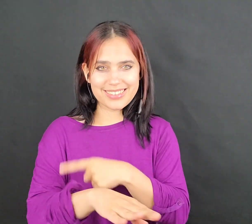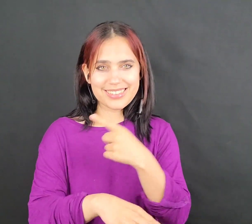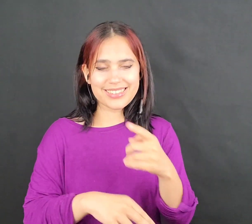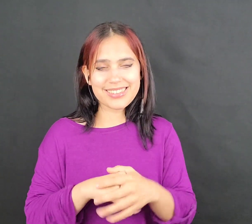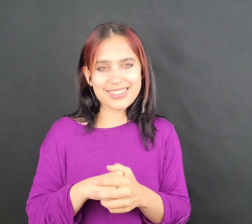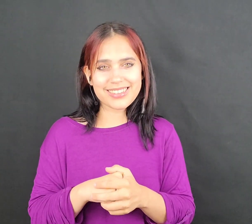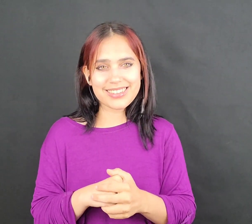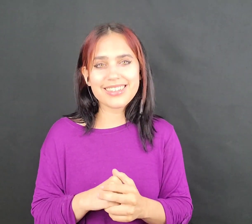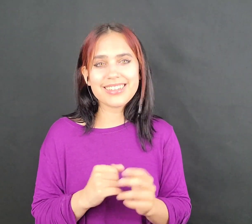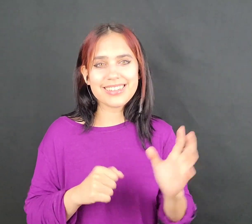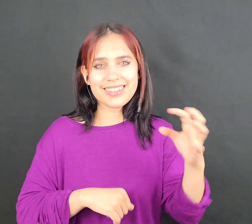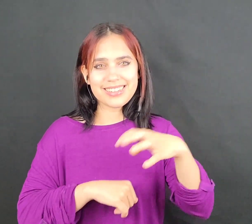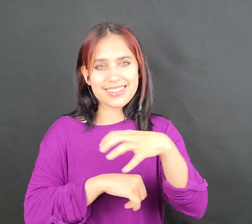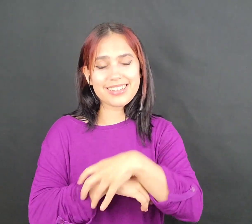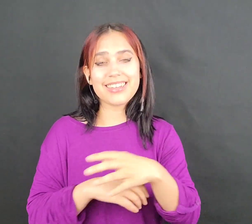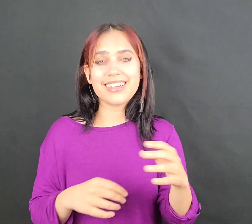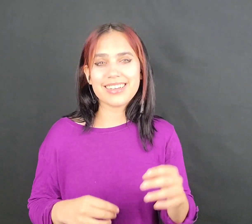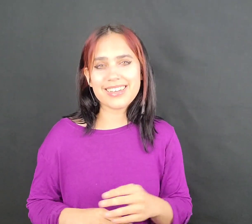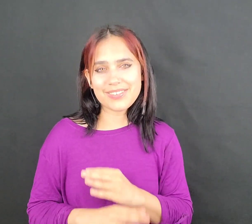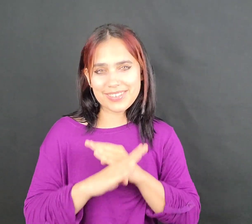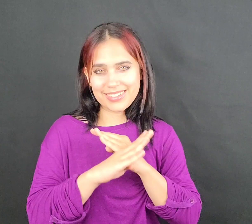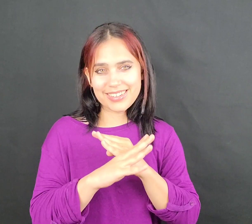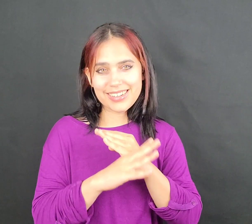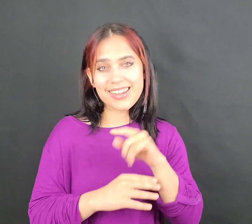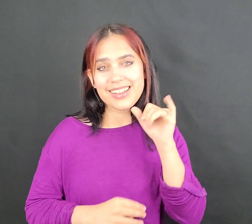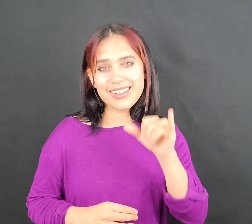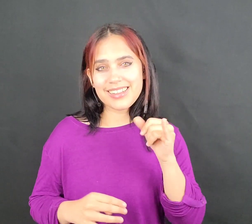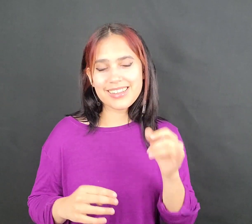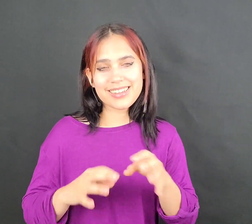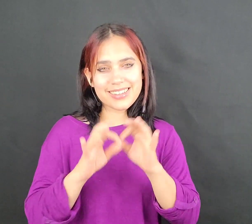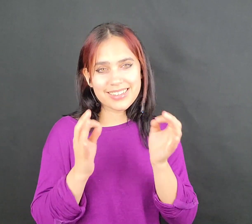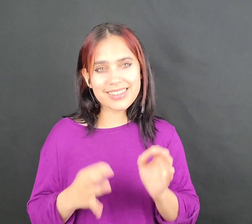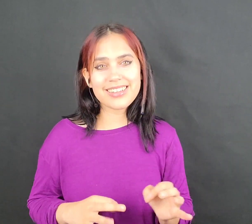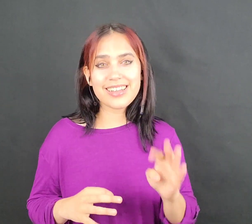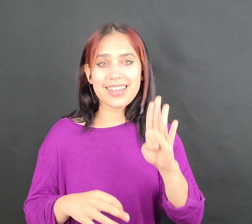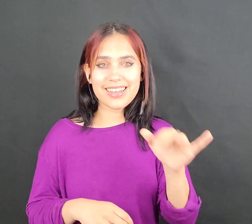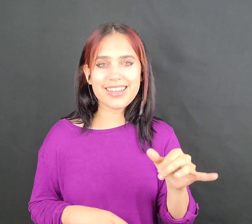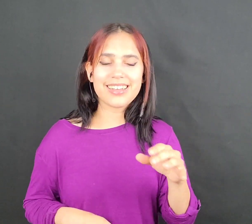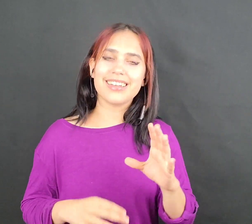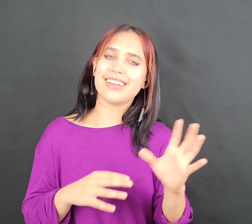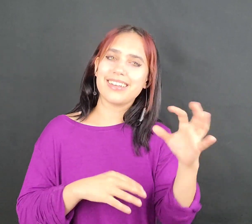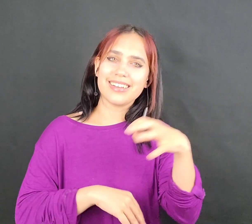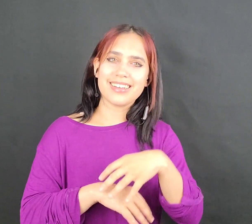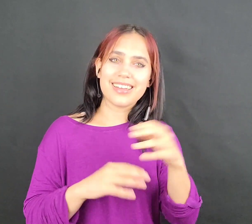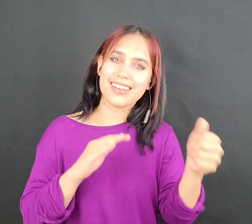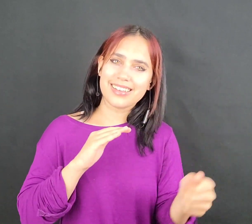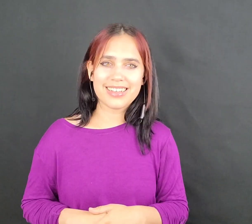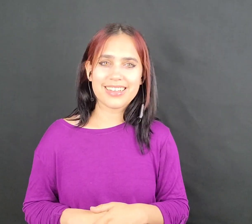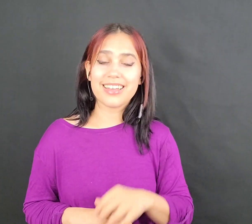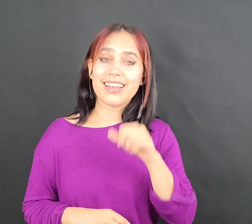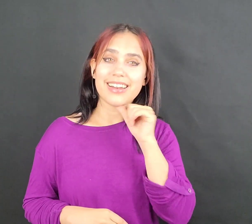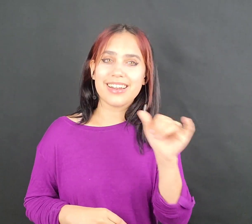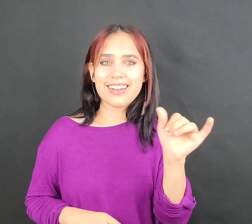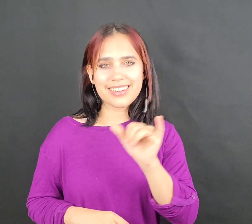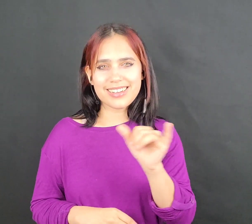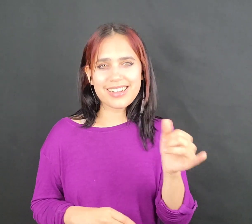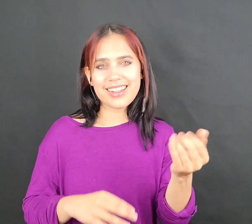evaporates. Limestone is the chief form of calcium carbonate dioxide, forming a calcium bicarbonate solution in